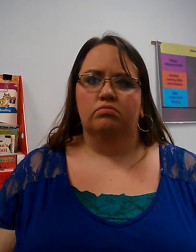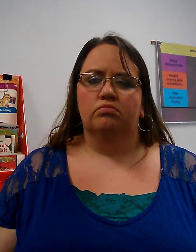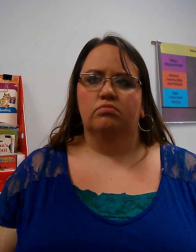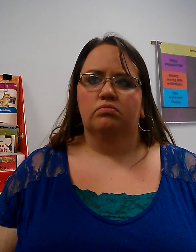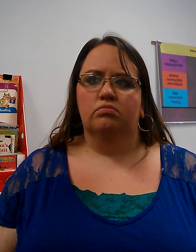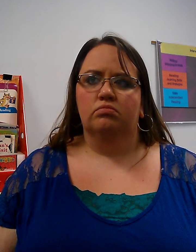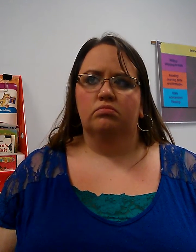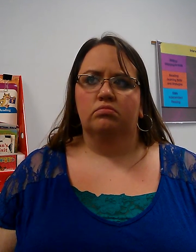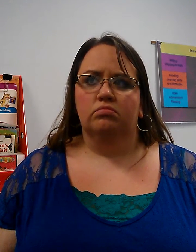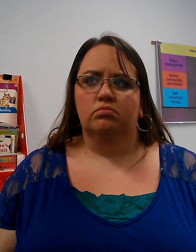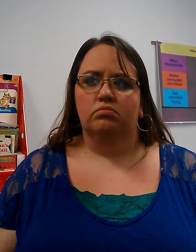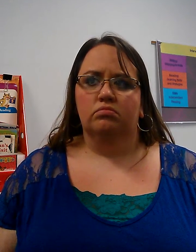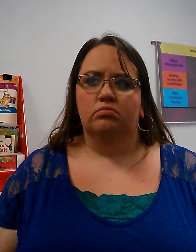that made such a move possible.